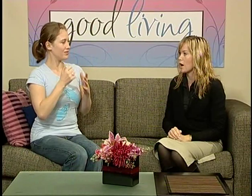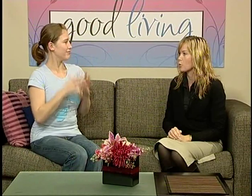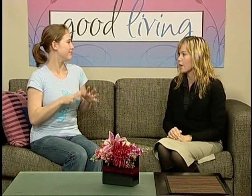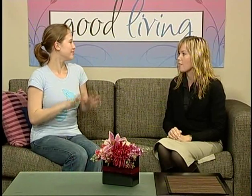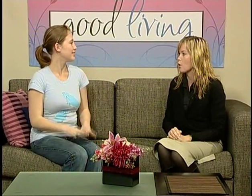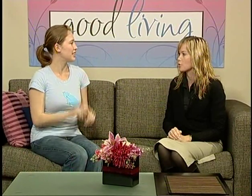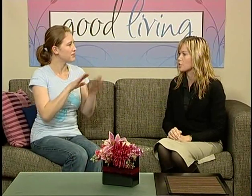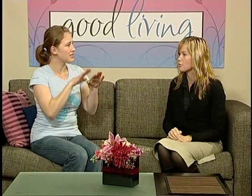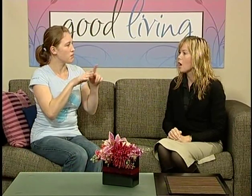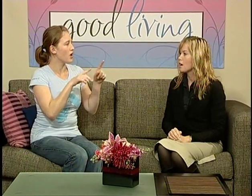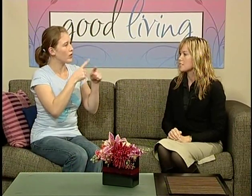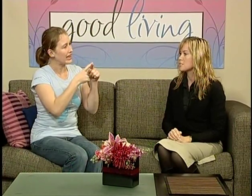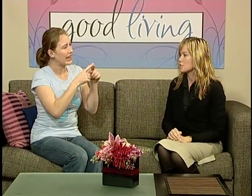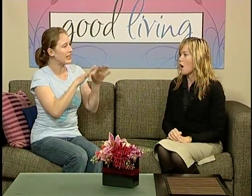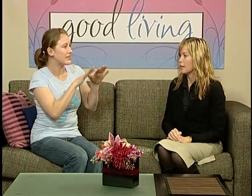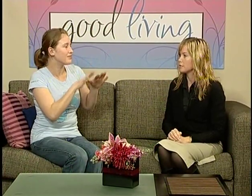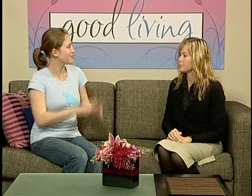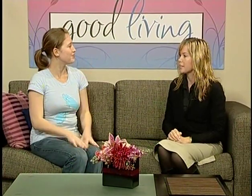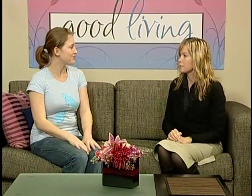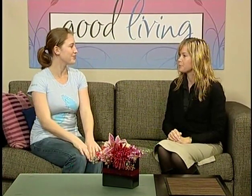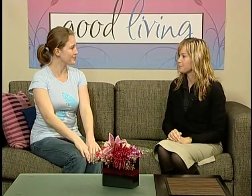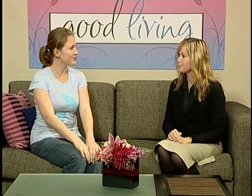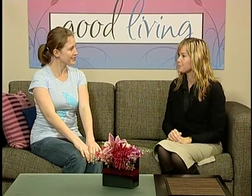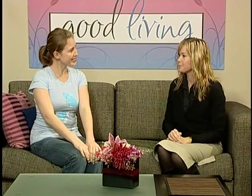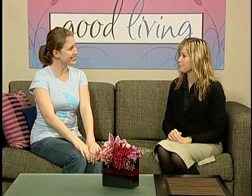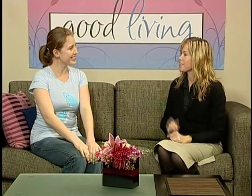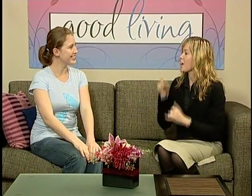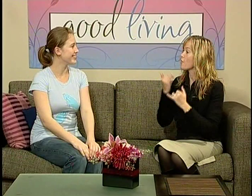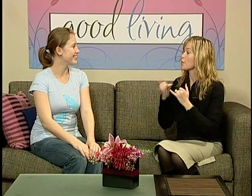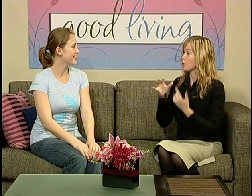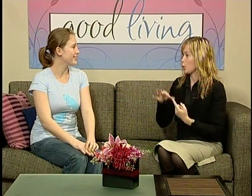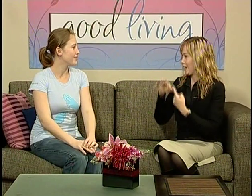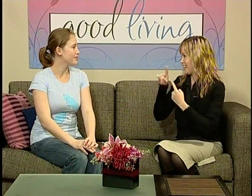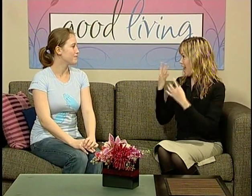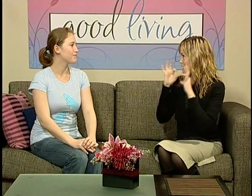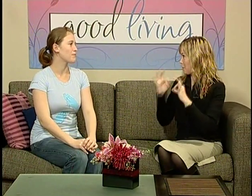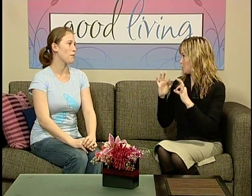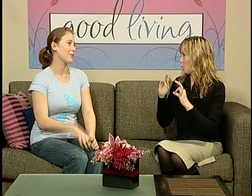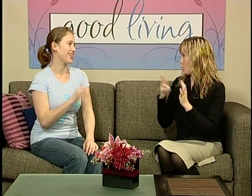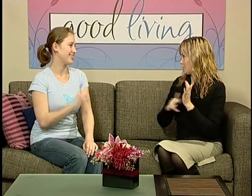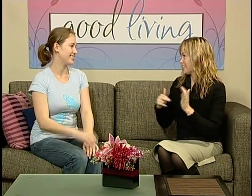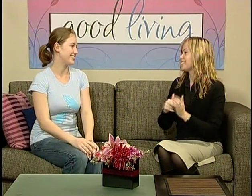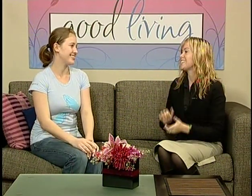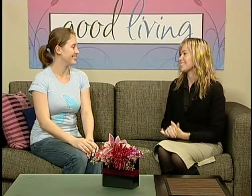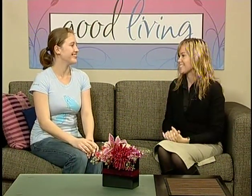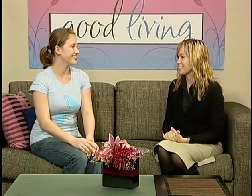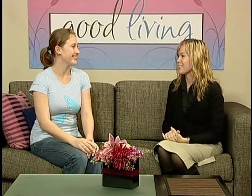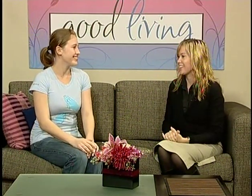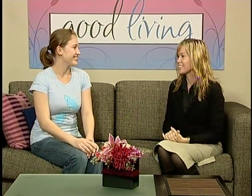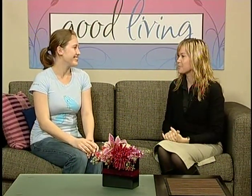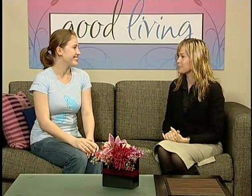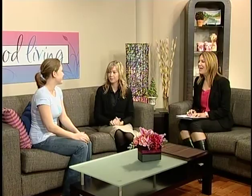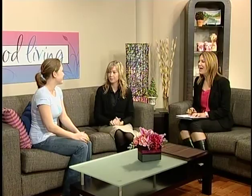as well. We have our own sort of style, yeah. So it's very unique and special to us. Yes, that's